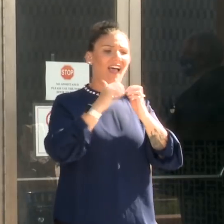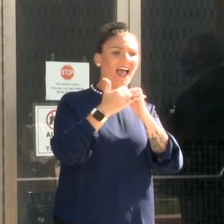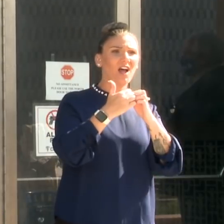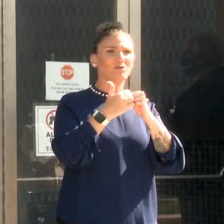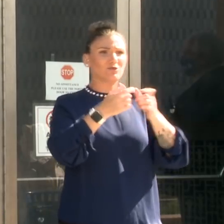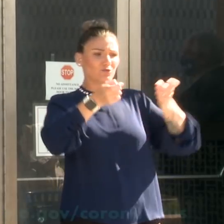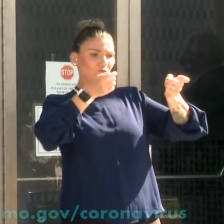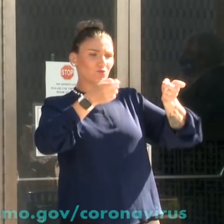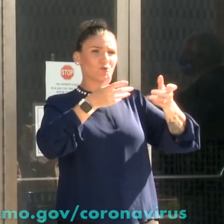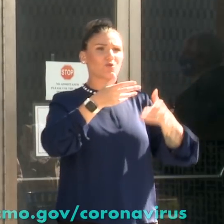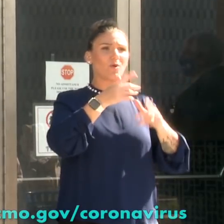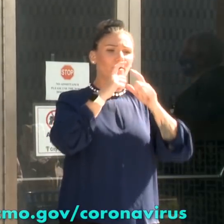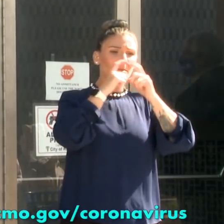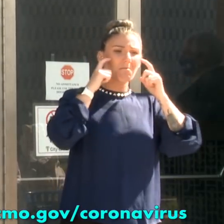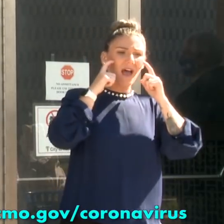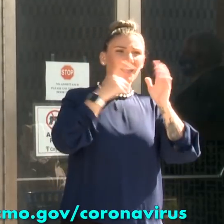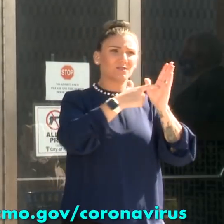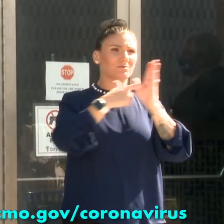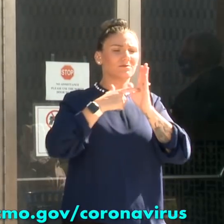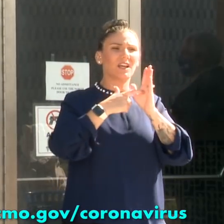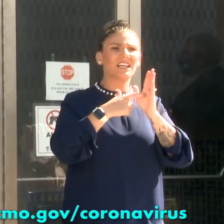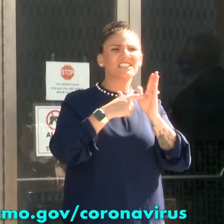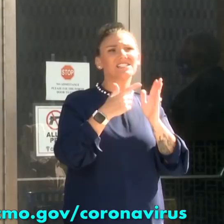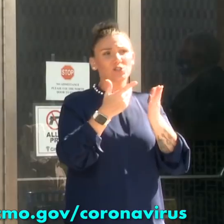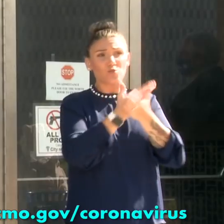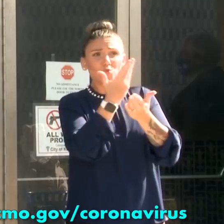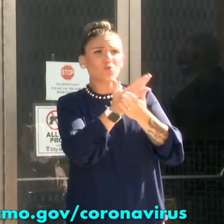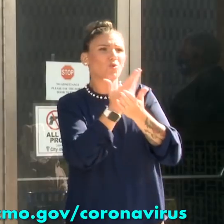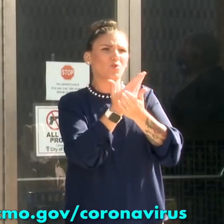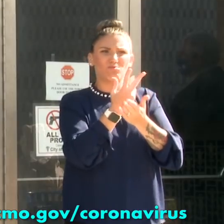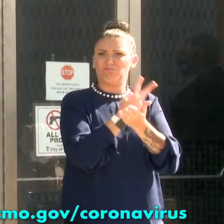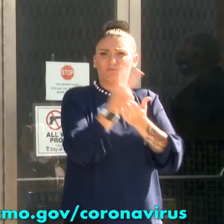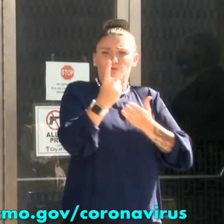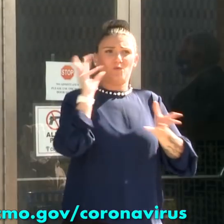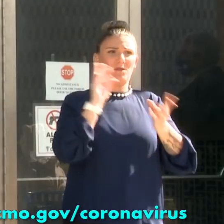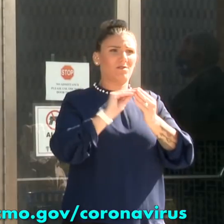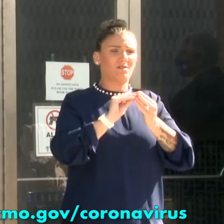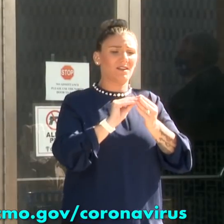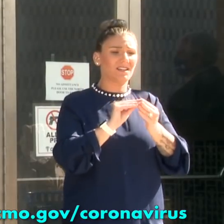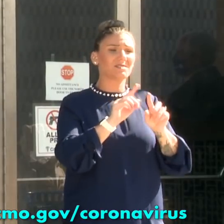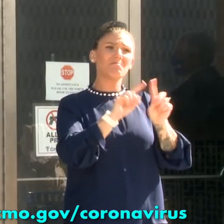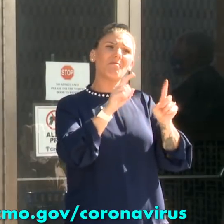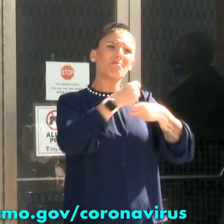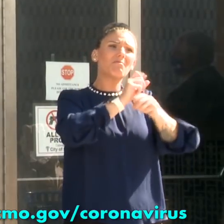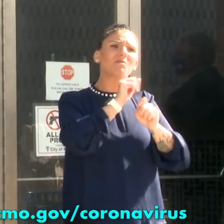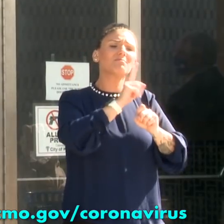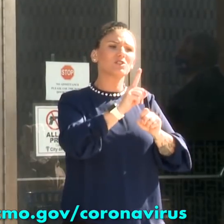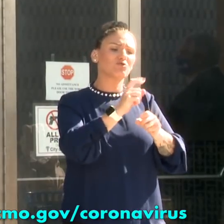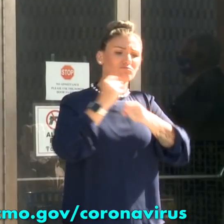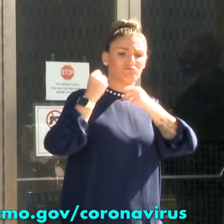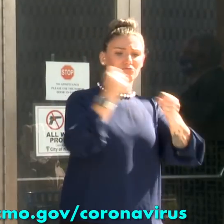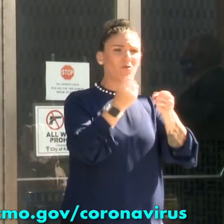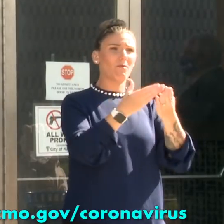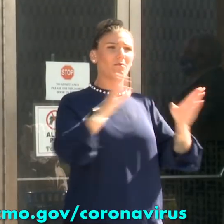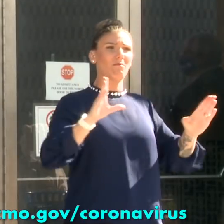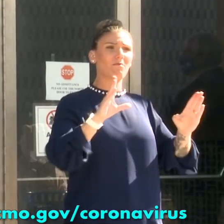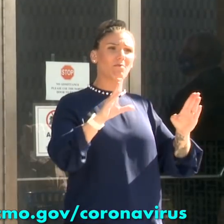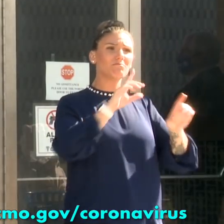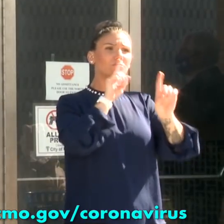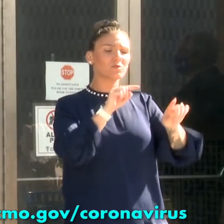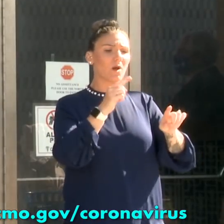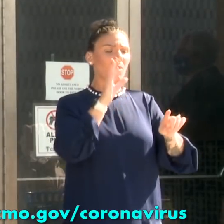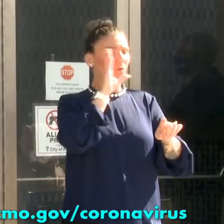new. We think that this will be an important step in making sure that we have a strong public health response. But we will continue to